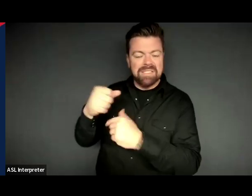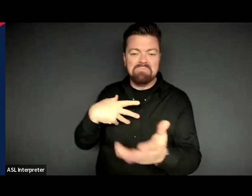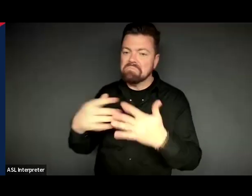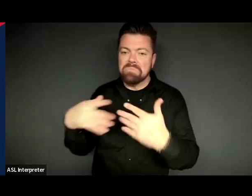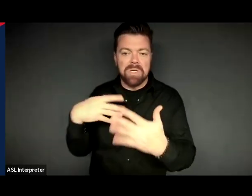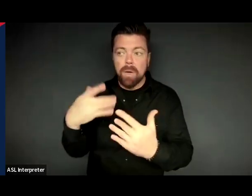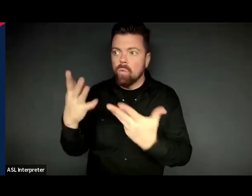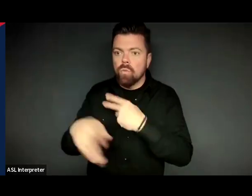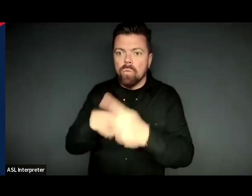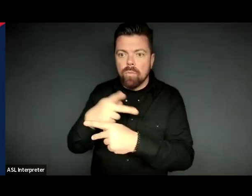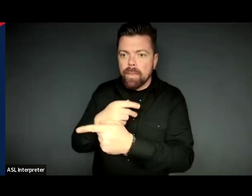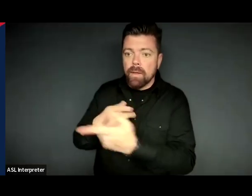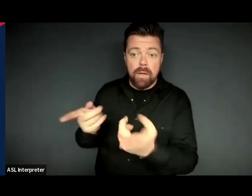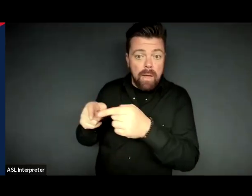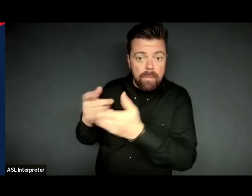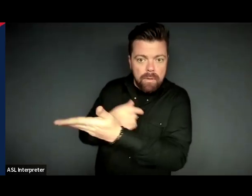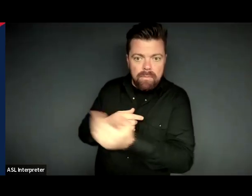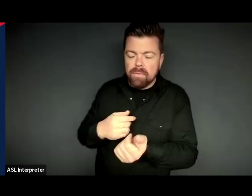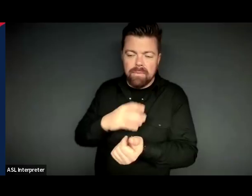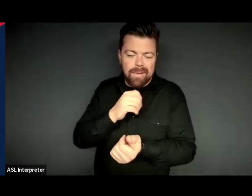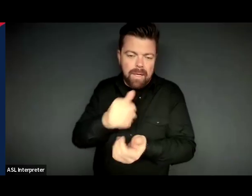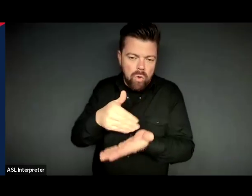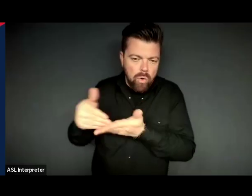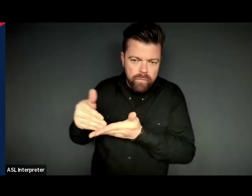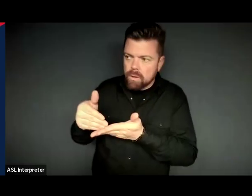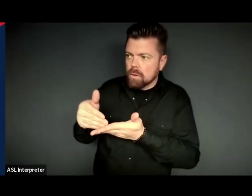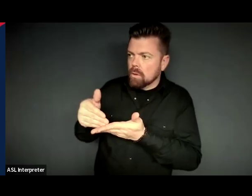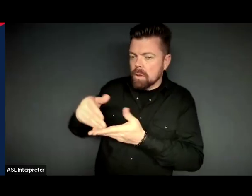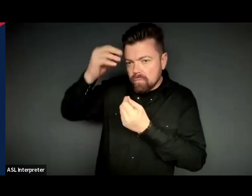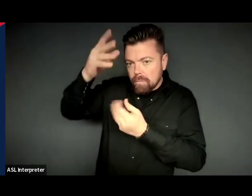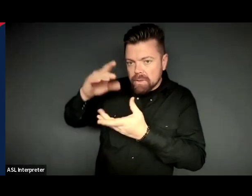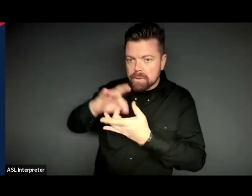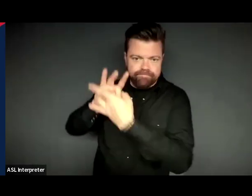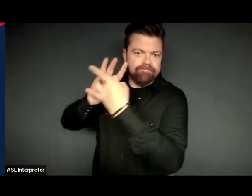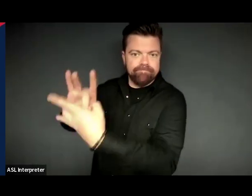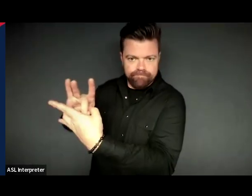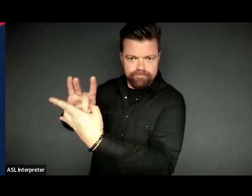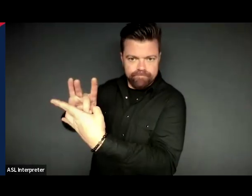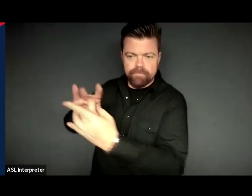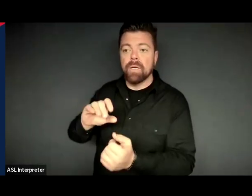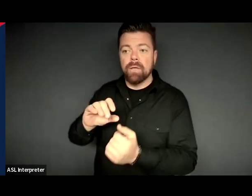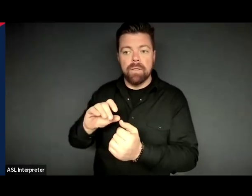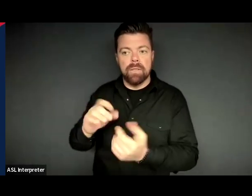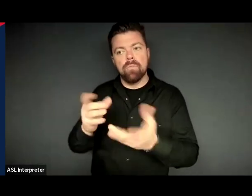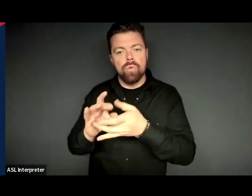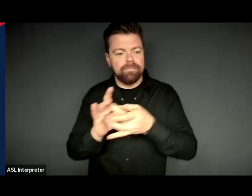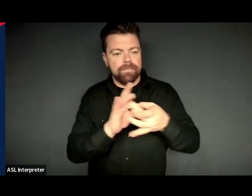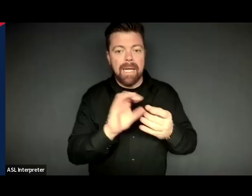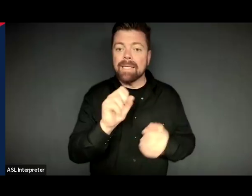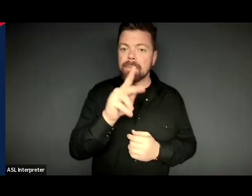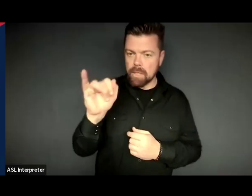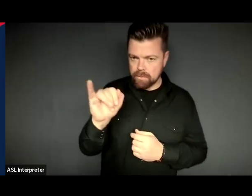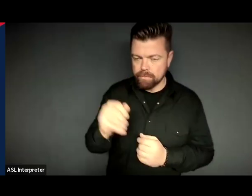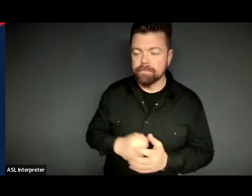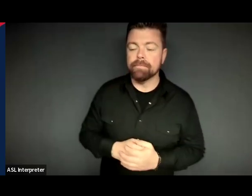source, but that's why you don't hear of it so much, why we have so much more information with spinal cord injury about that.